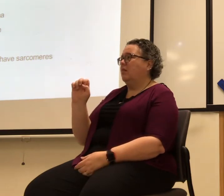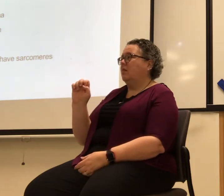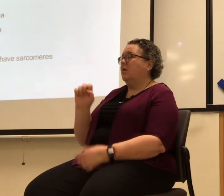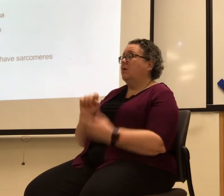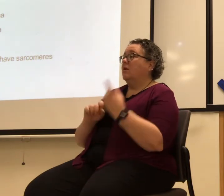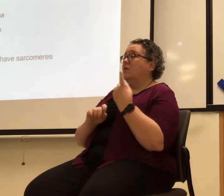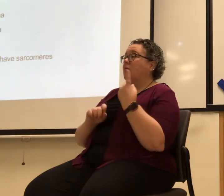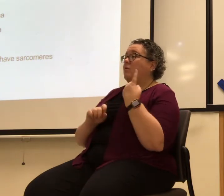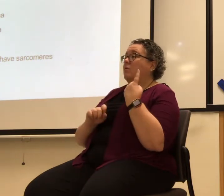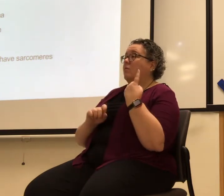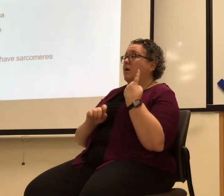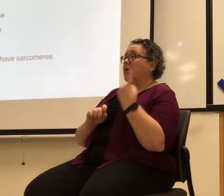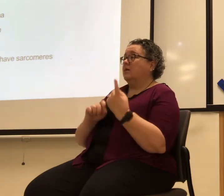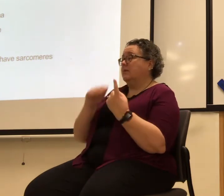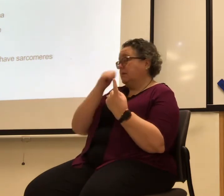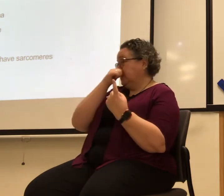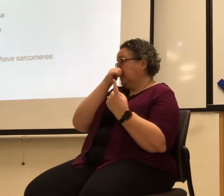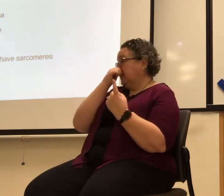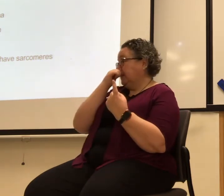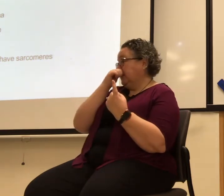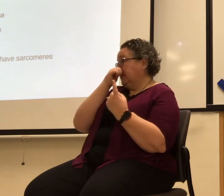One,